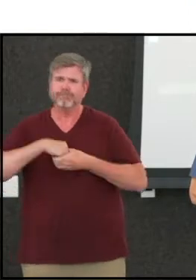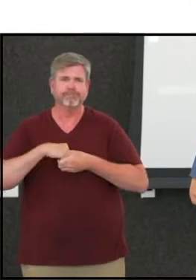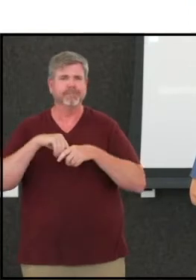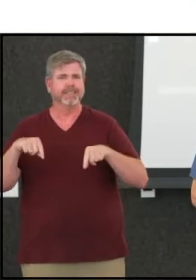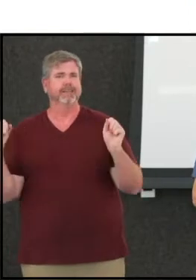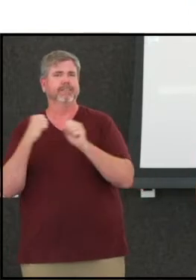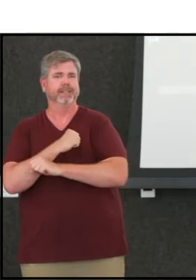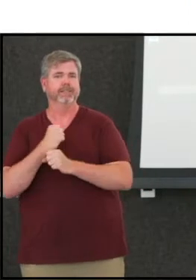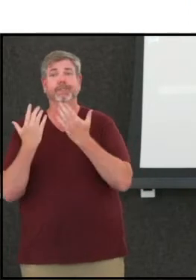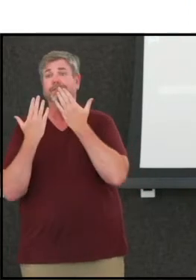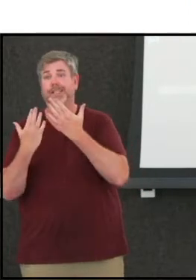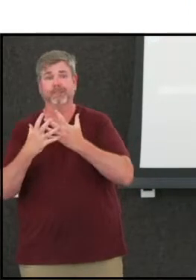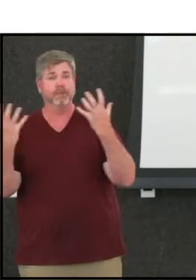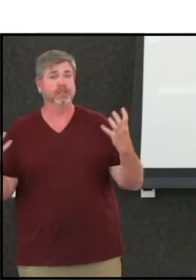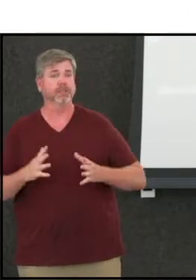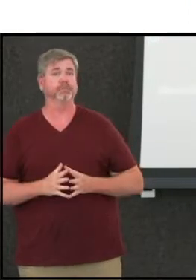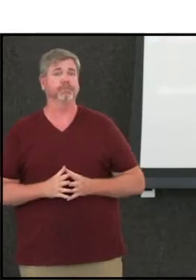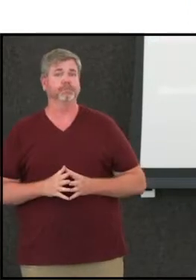much.